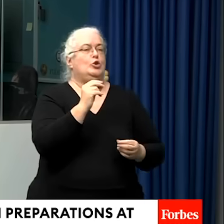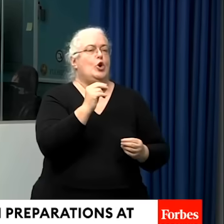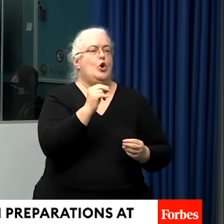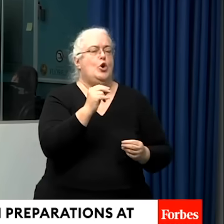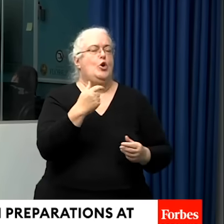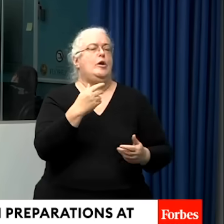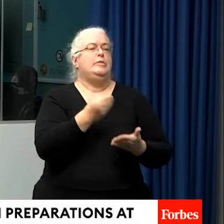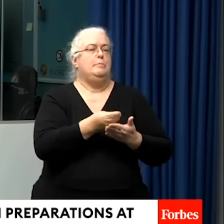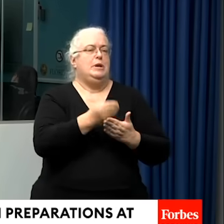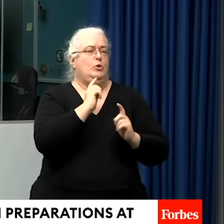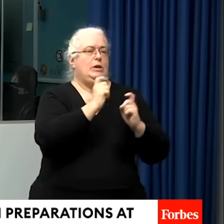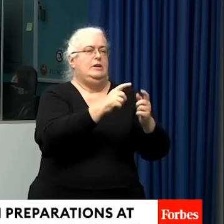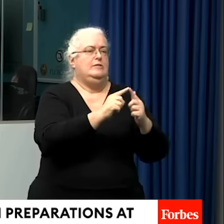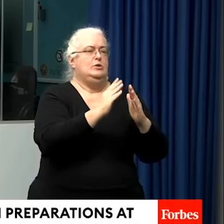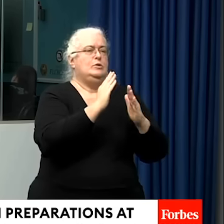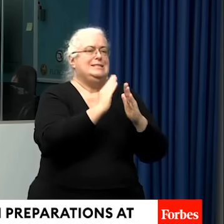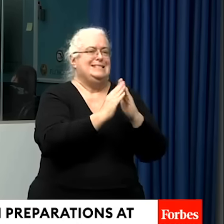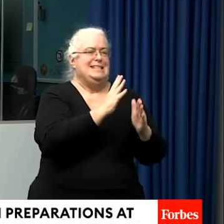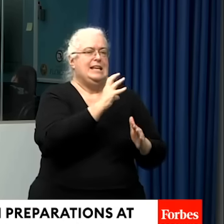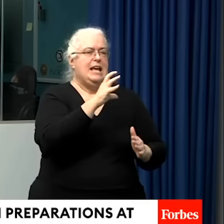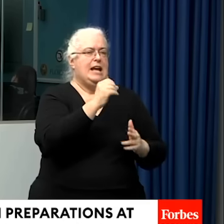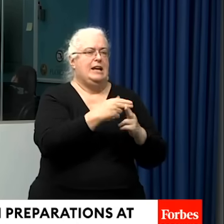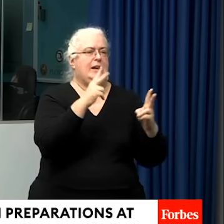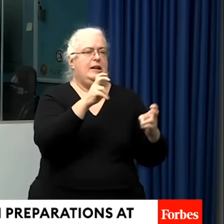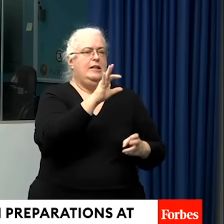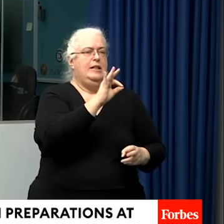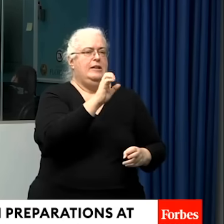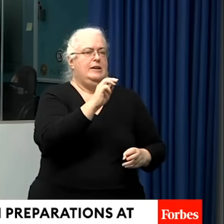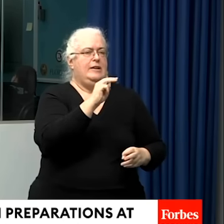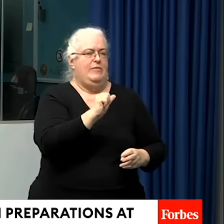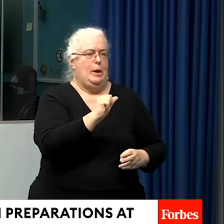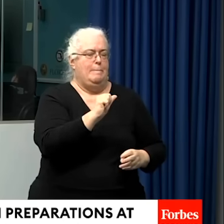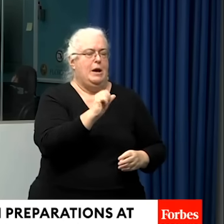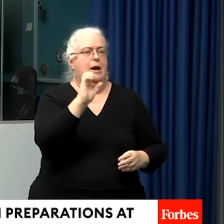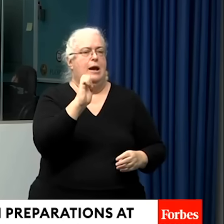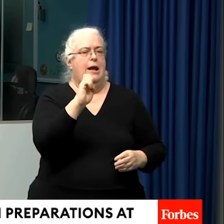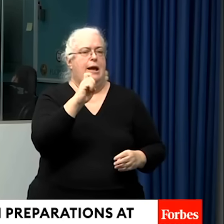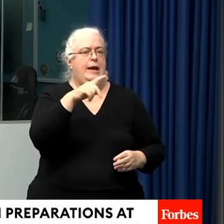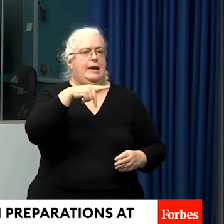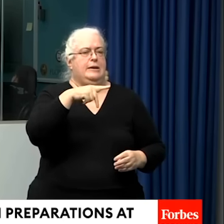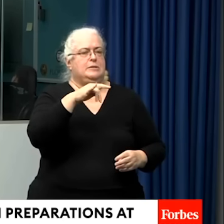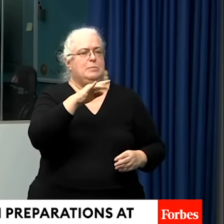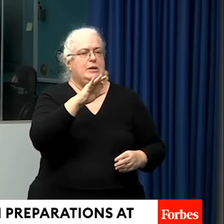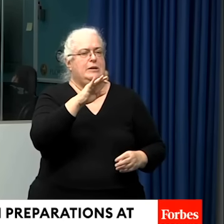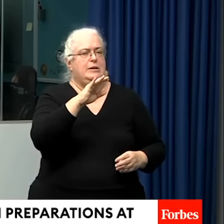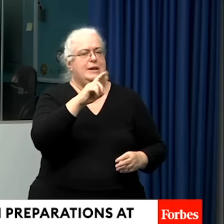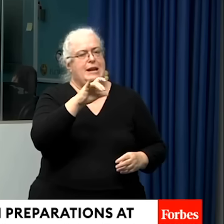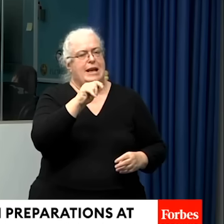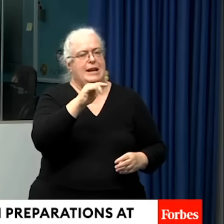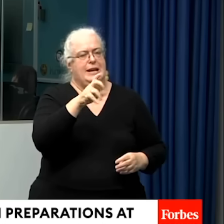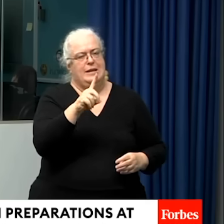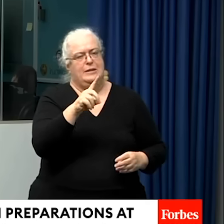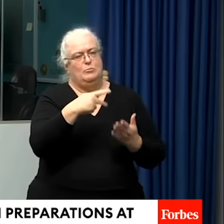to cities and counties is a part of what's referred to as a FEMA expedited project. So they write up a statement